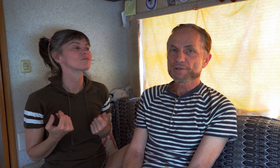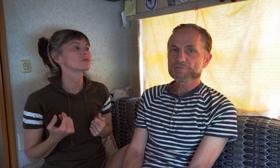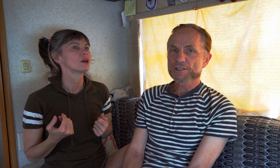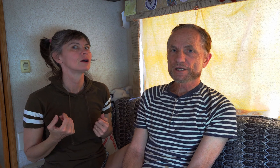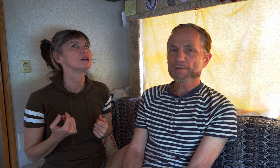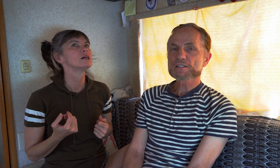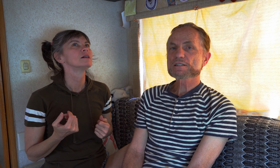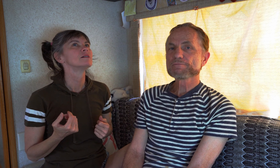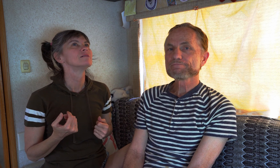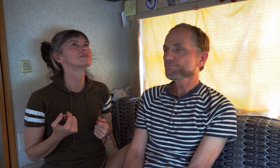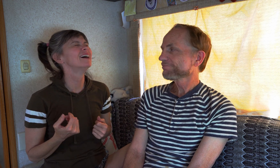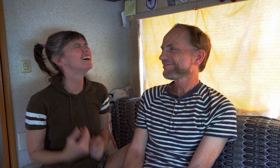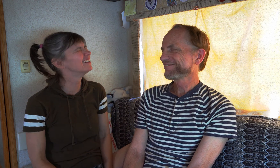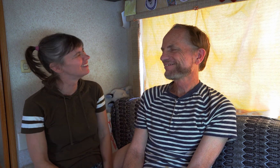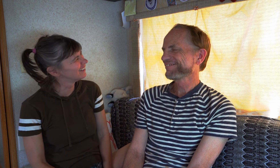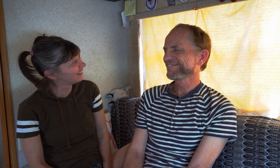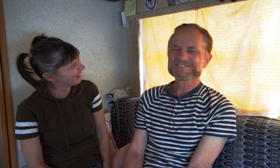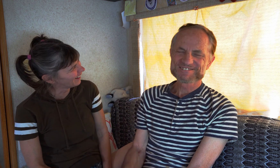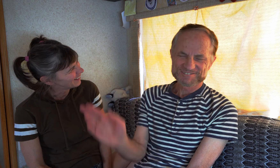his habit of changing habits.